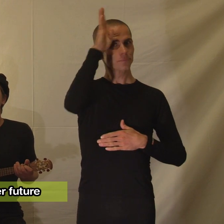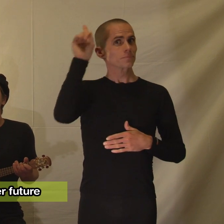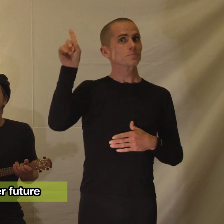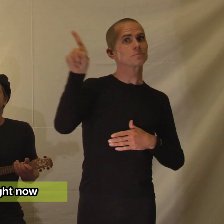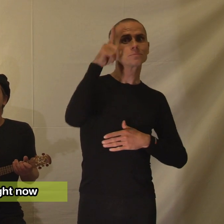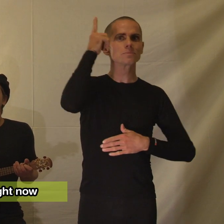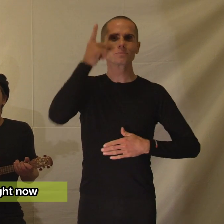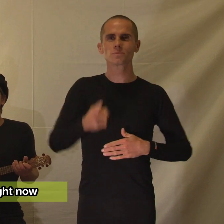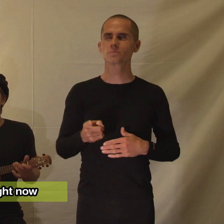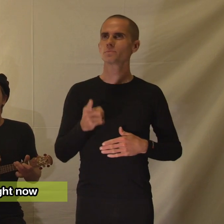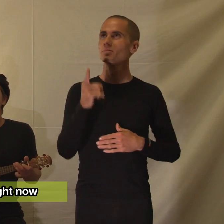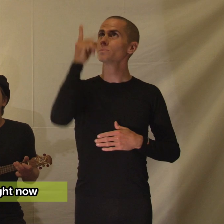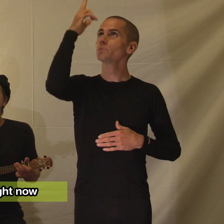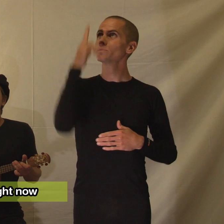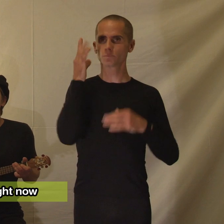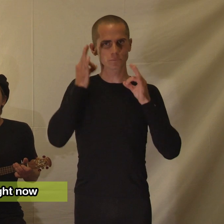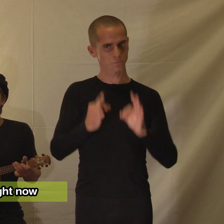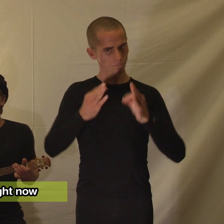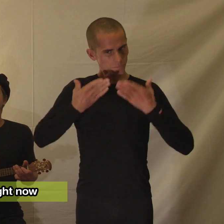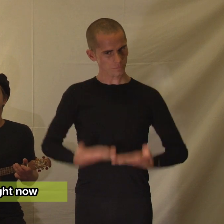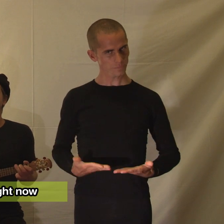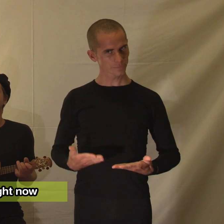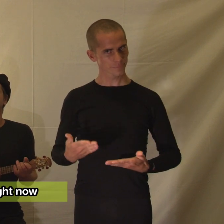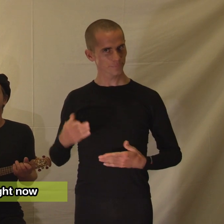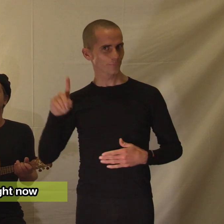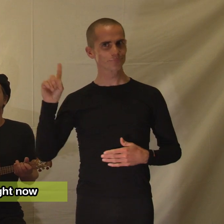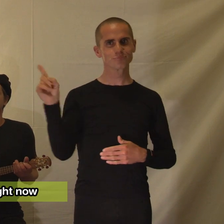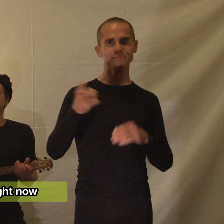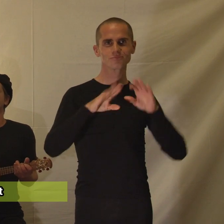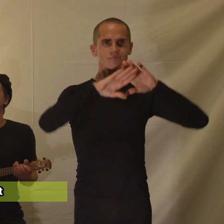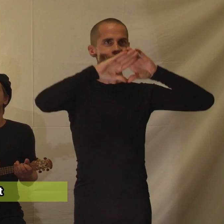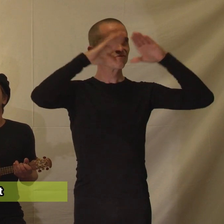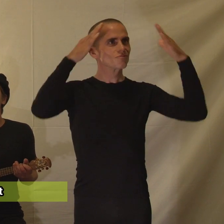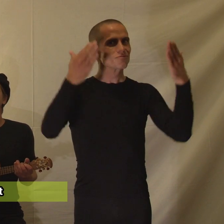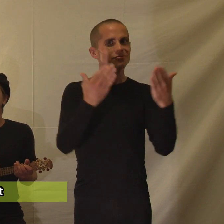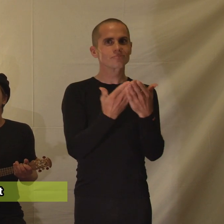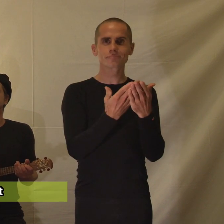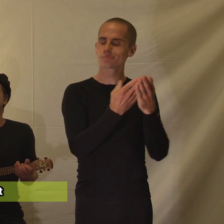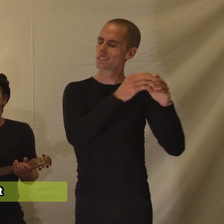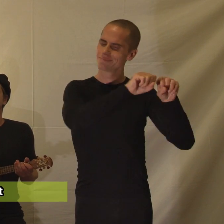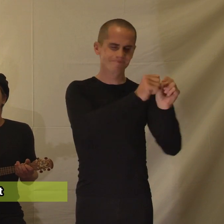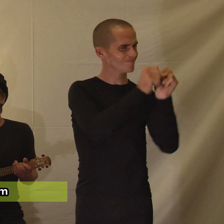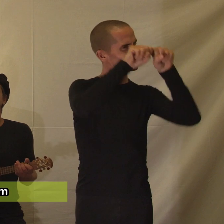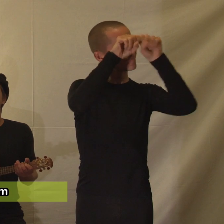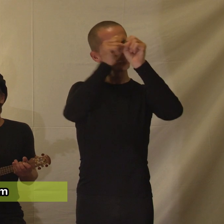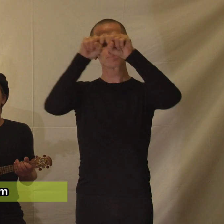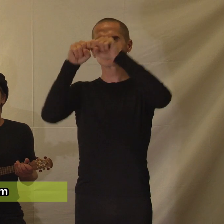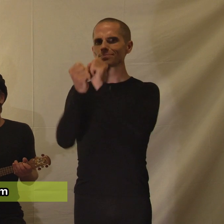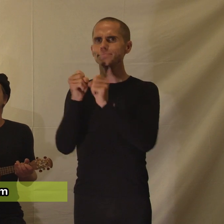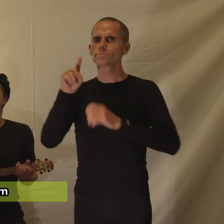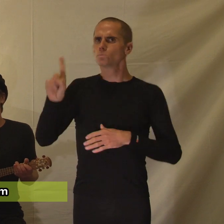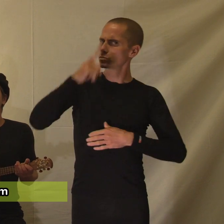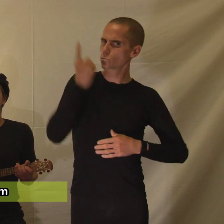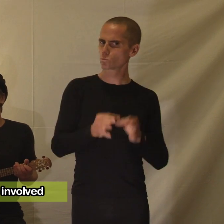future, and we need to start right now. We're on the planet that has a